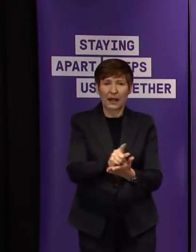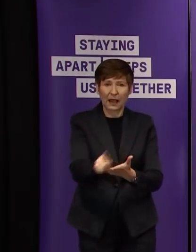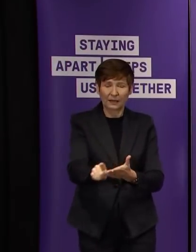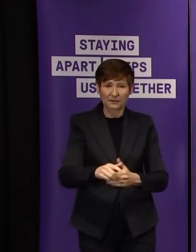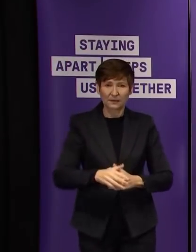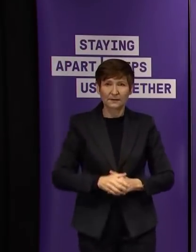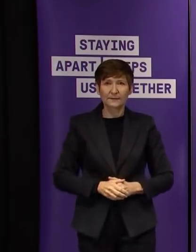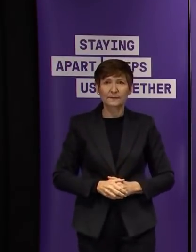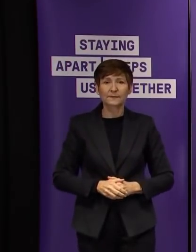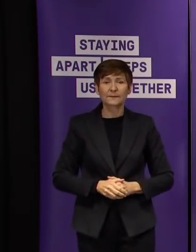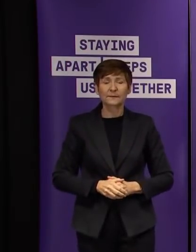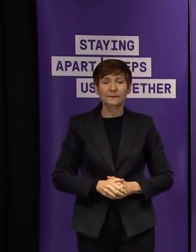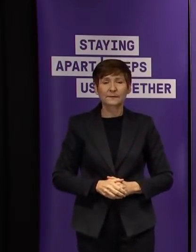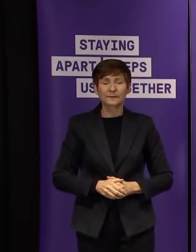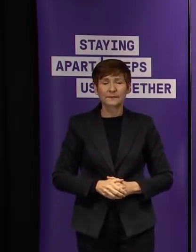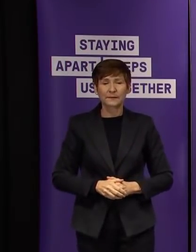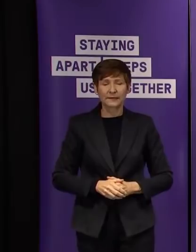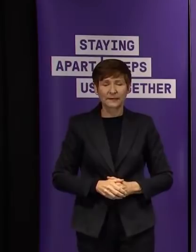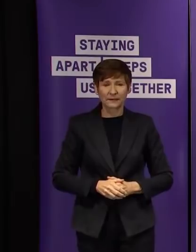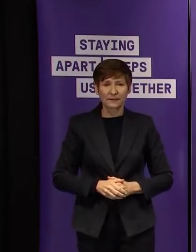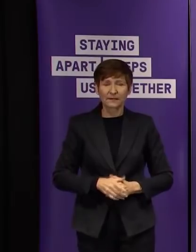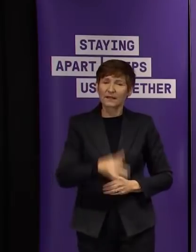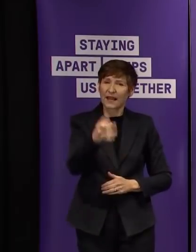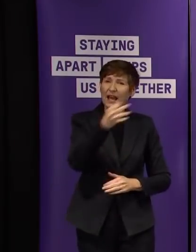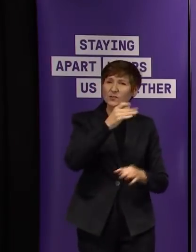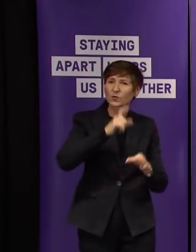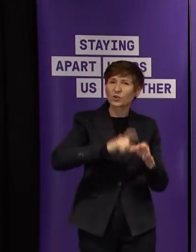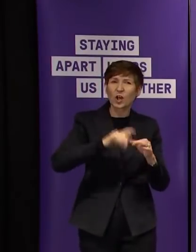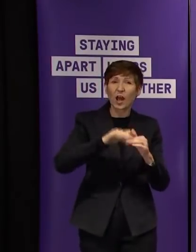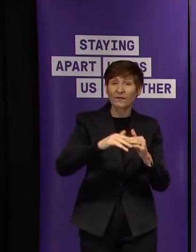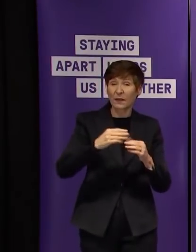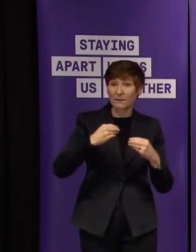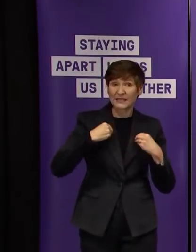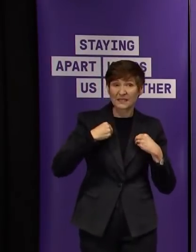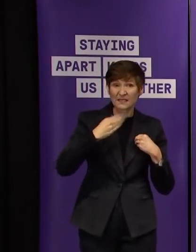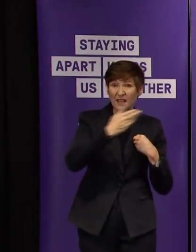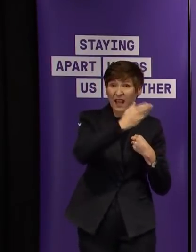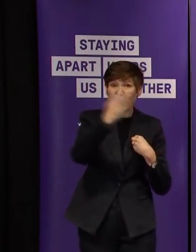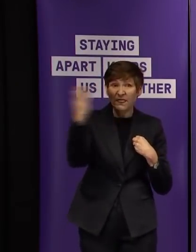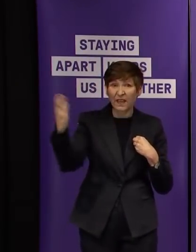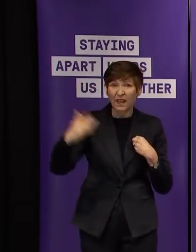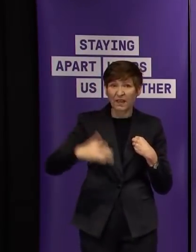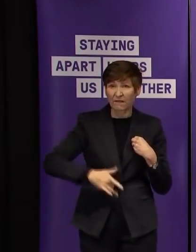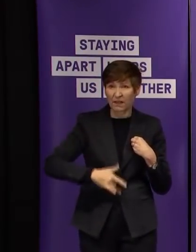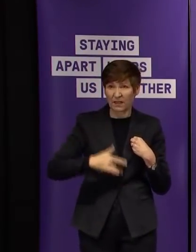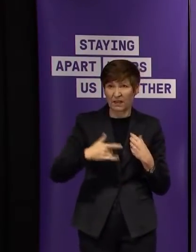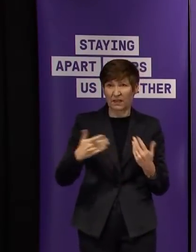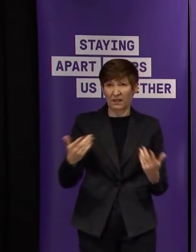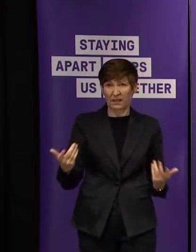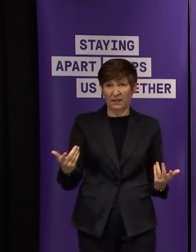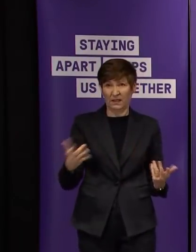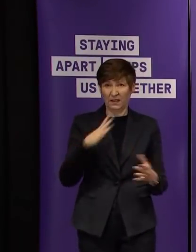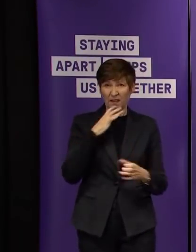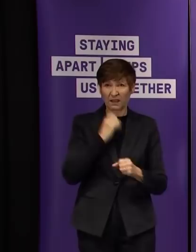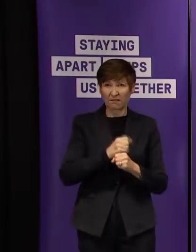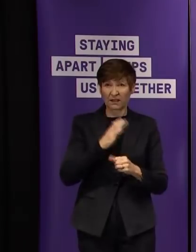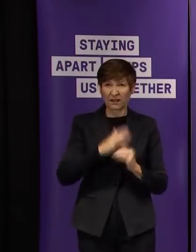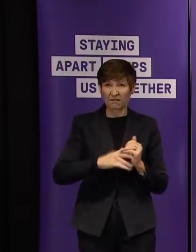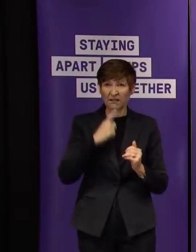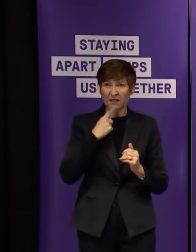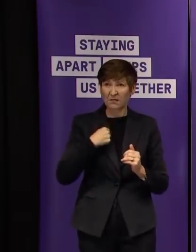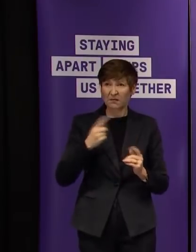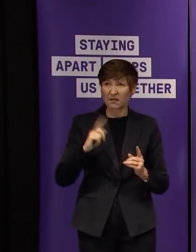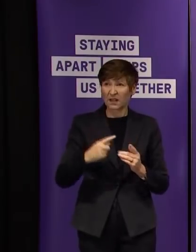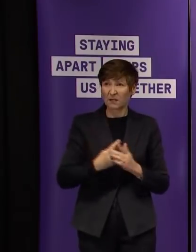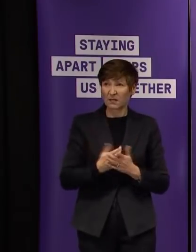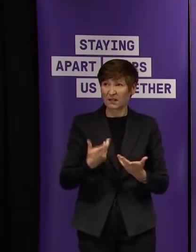disappointed with the roadmap, that they're not being given enough certainty that businesses are going to go to the wall because of the extension. Well, again, let me just